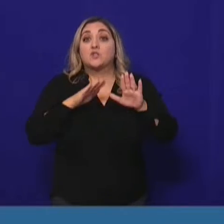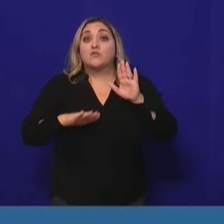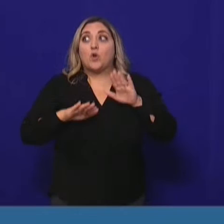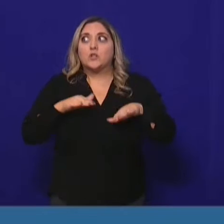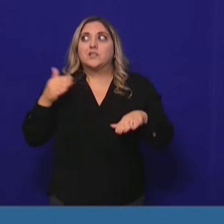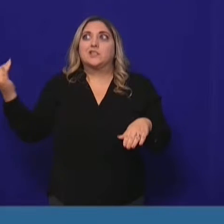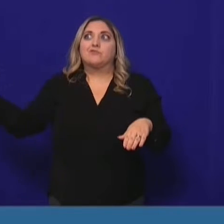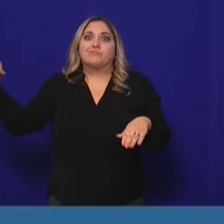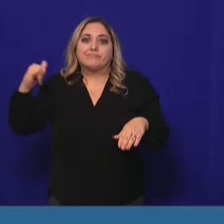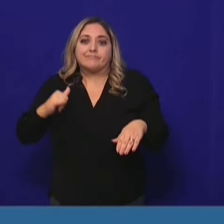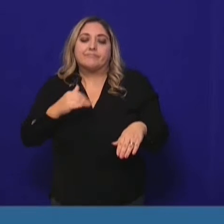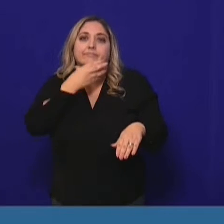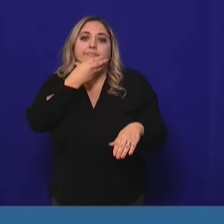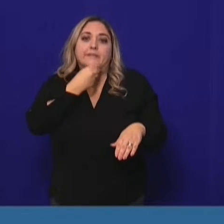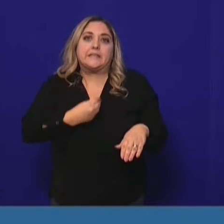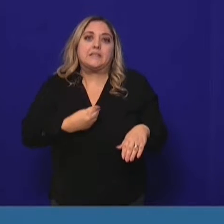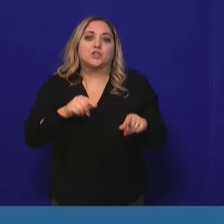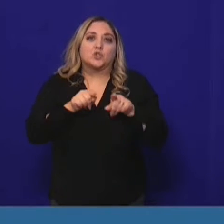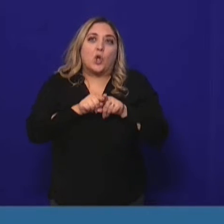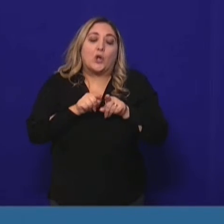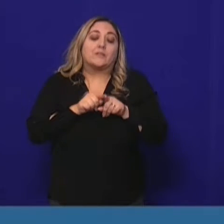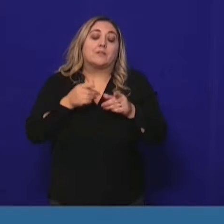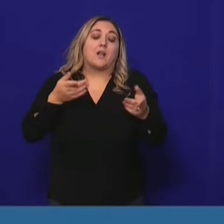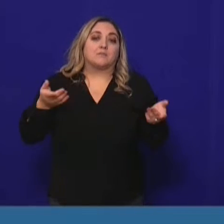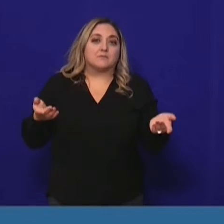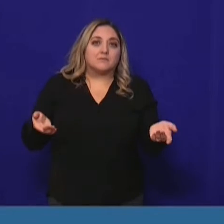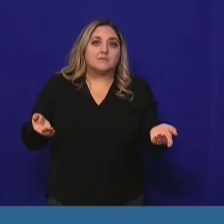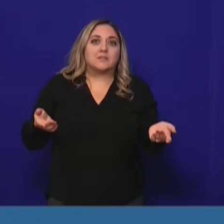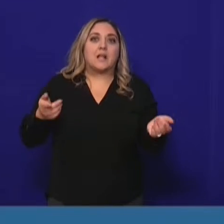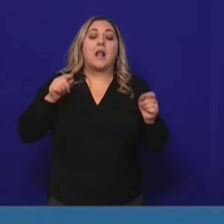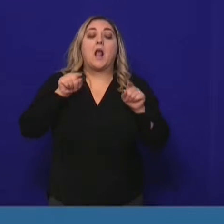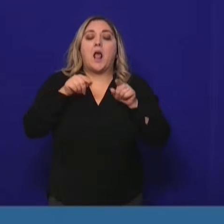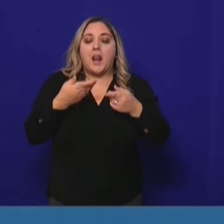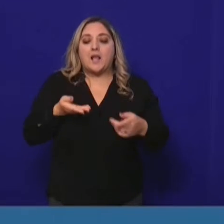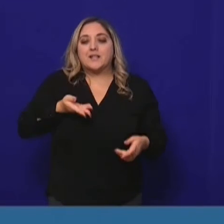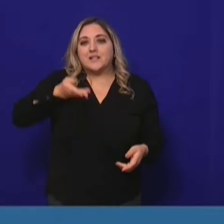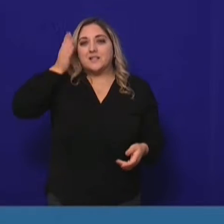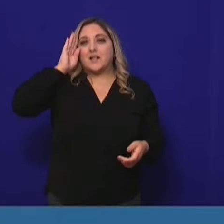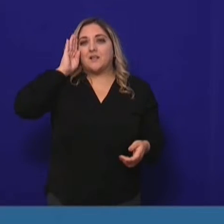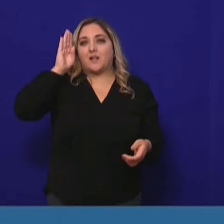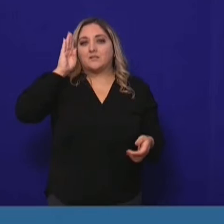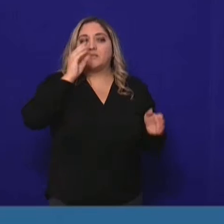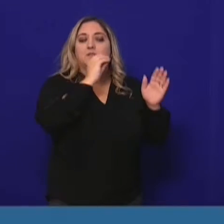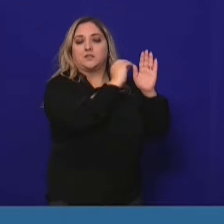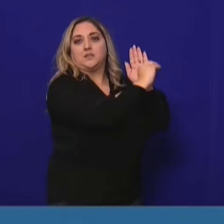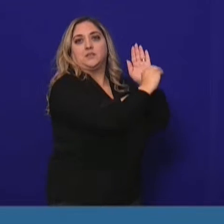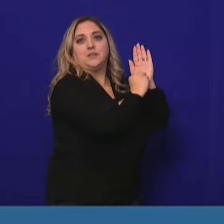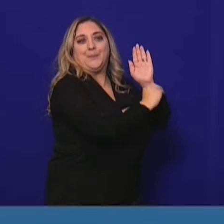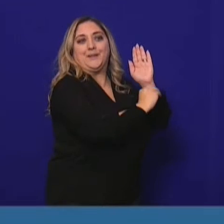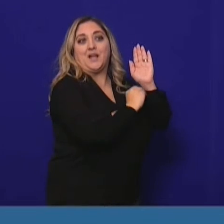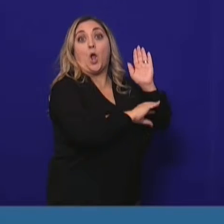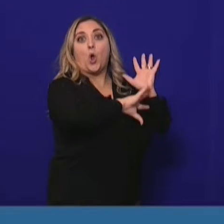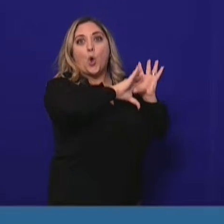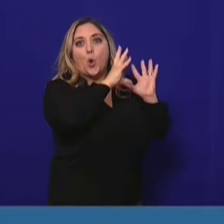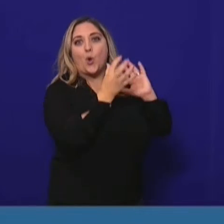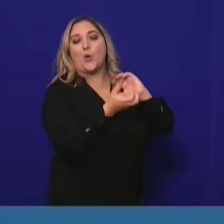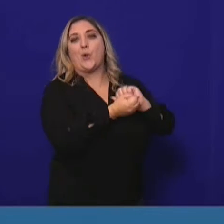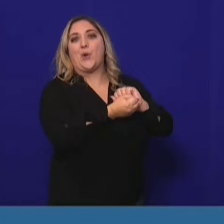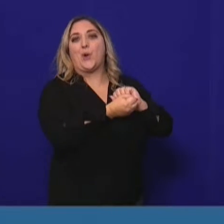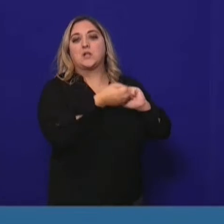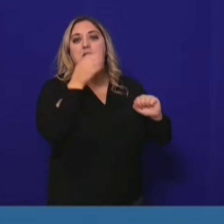propju ġejl-miliet forsi hemm min iddeċida li xorta jsifer, hemmhekk iridu nkunu iktar żgur li jista' jkun hemm